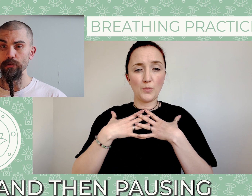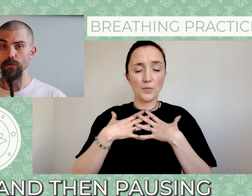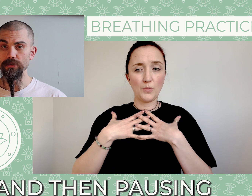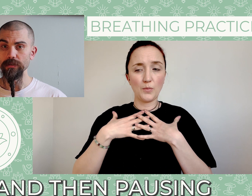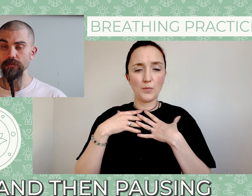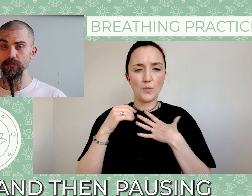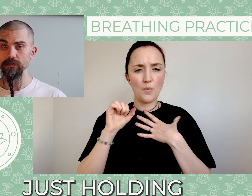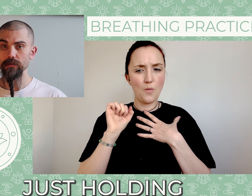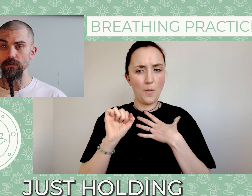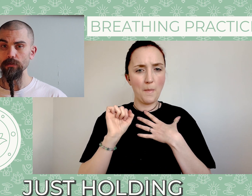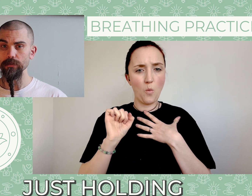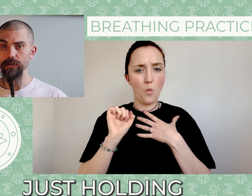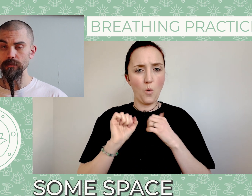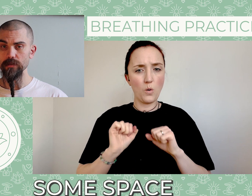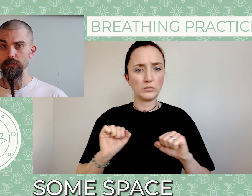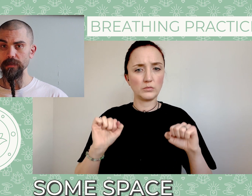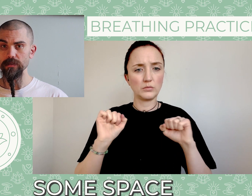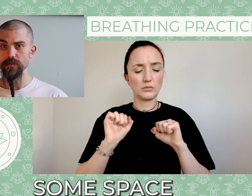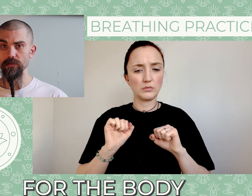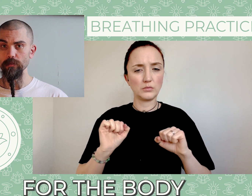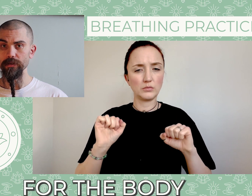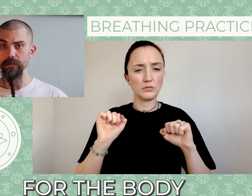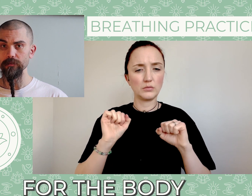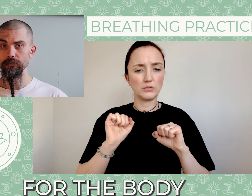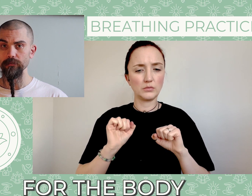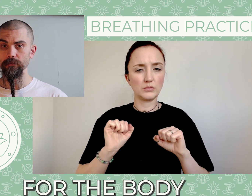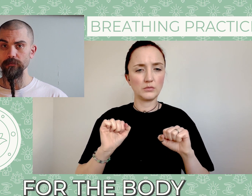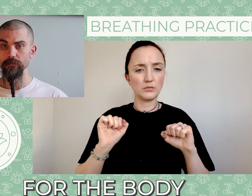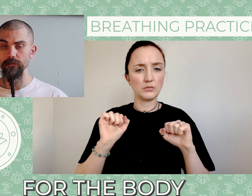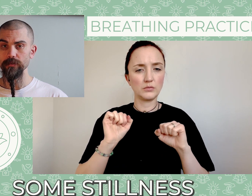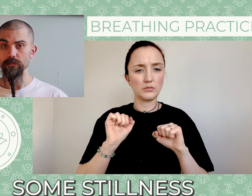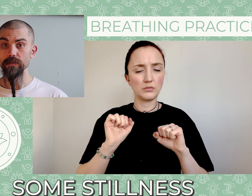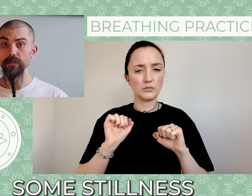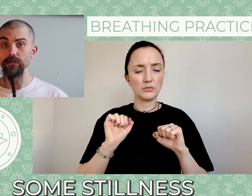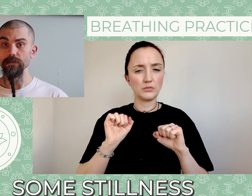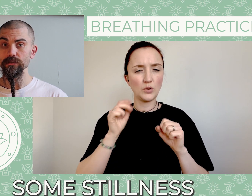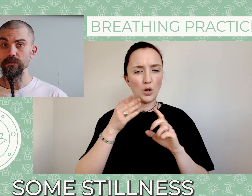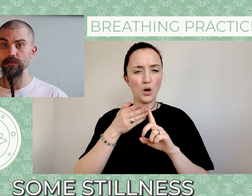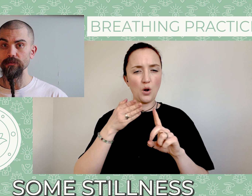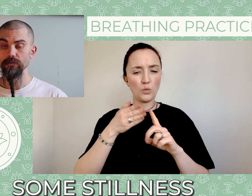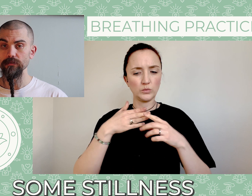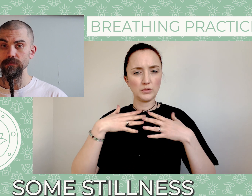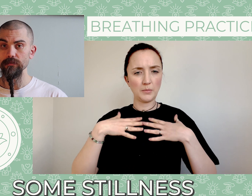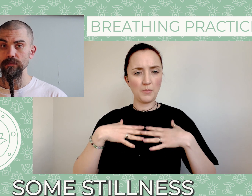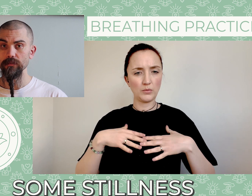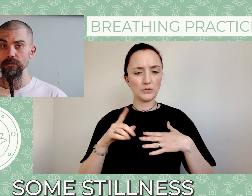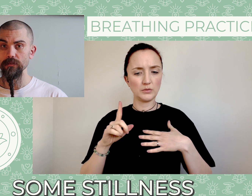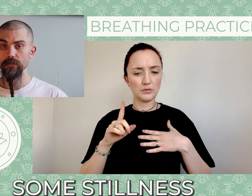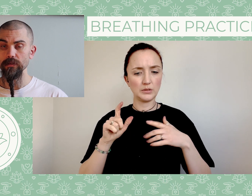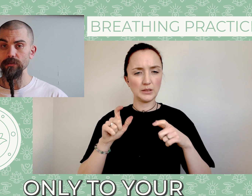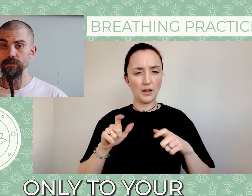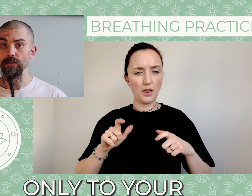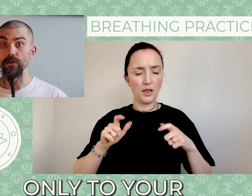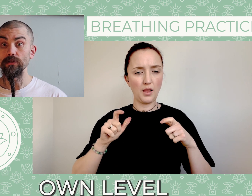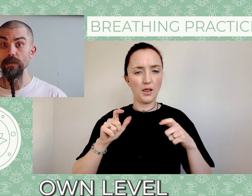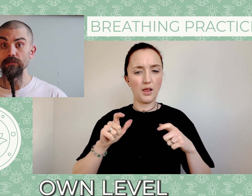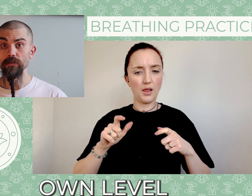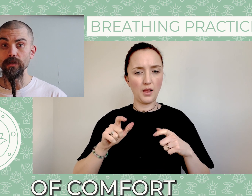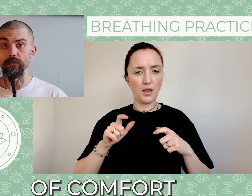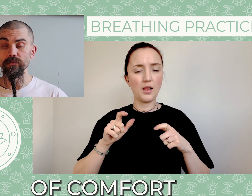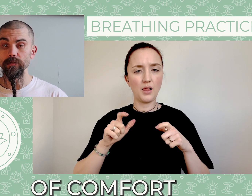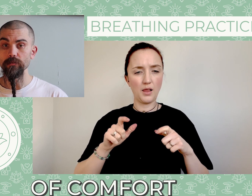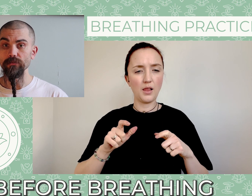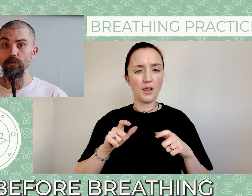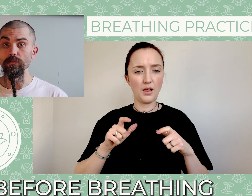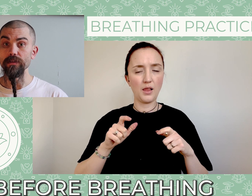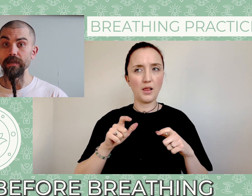and then pausing, just holding some space for the body, some stillness, only to your own level